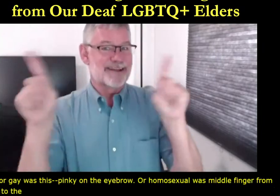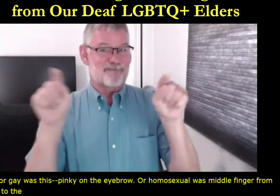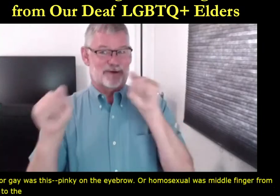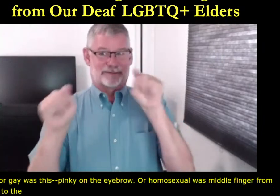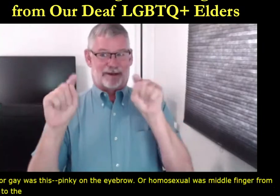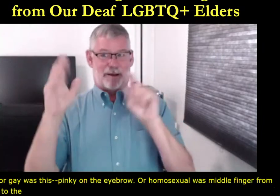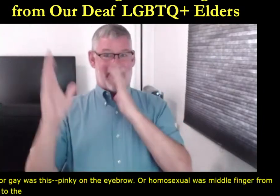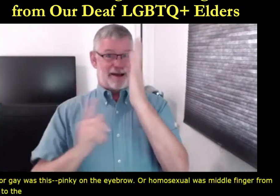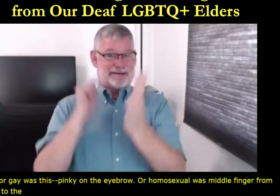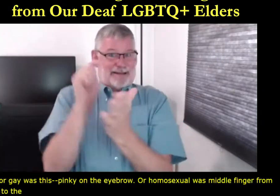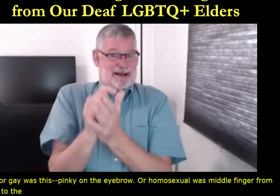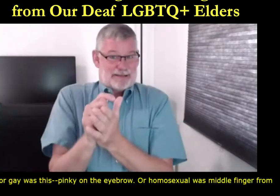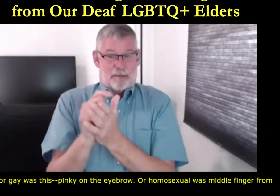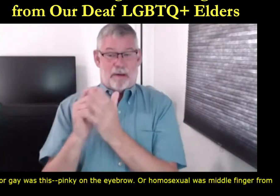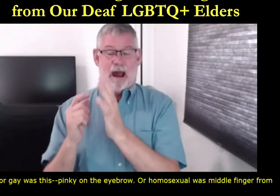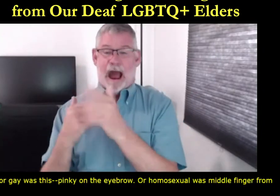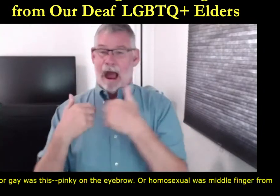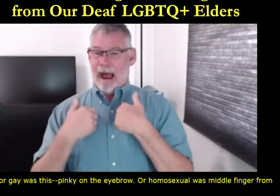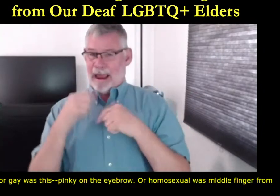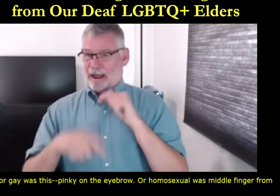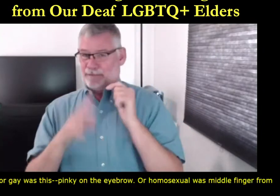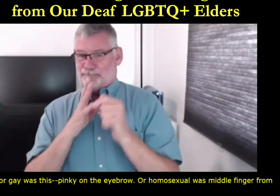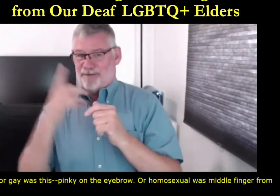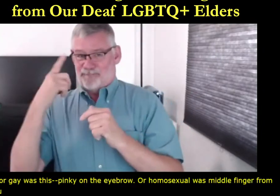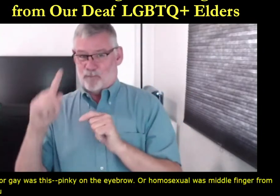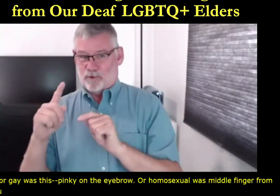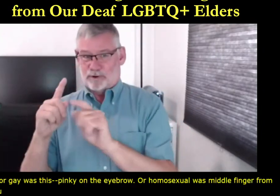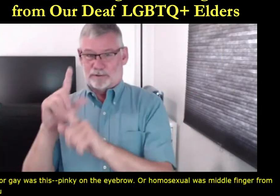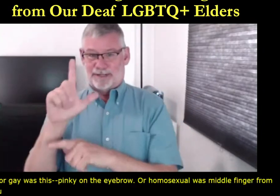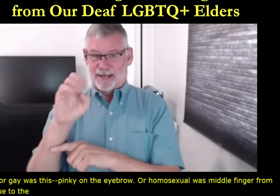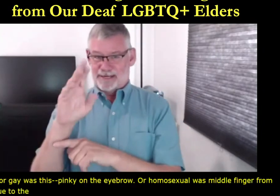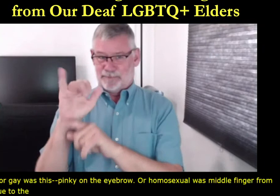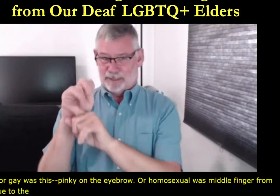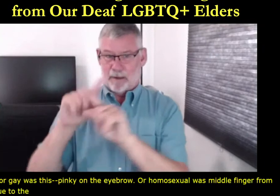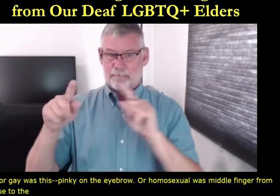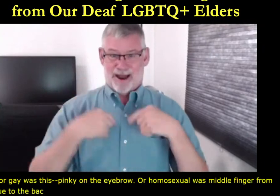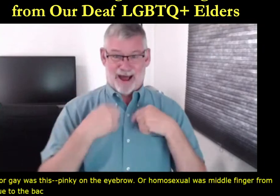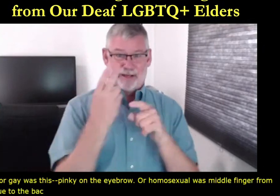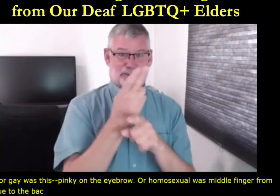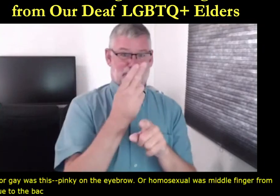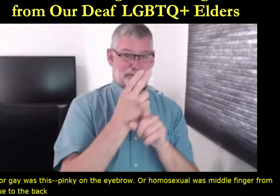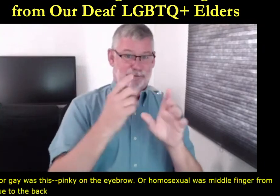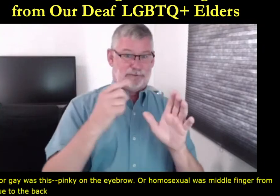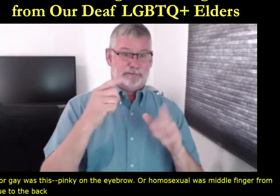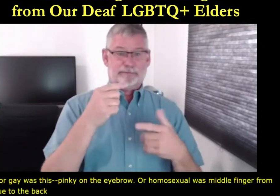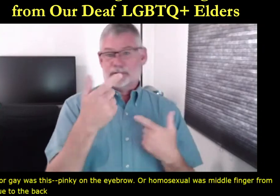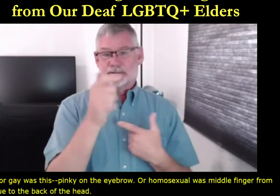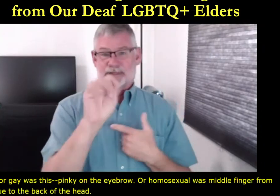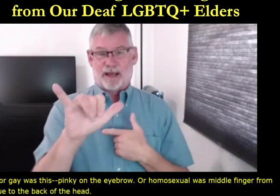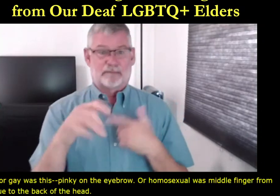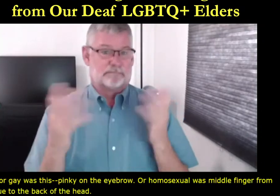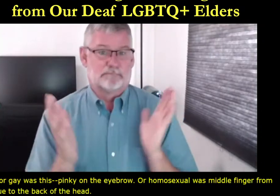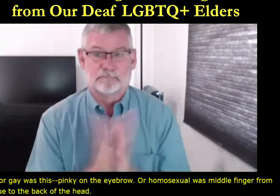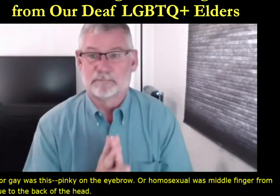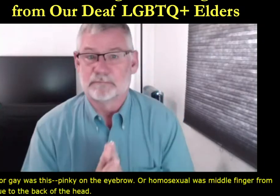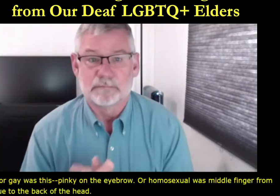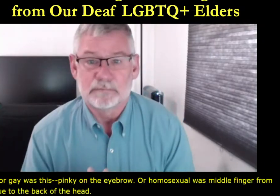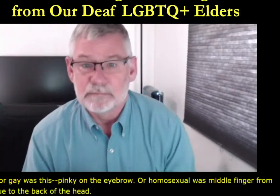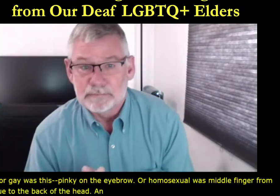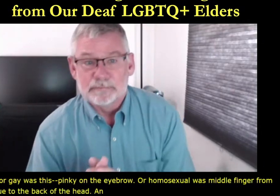gay or the l on the chin for lesbian that's what my time that was the the sign for lesbian but